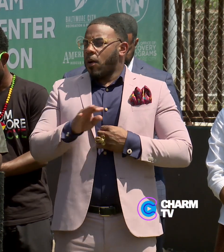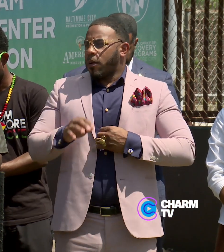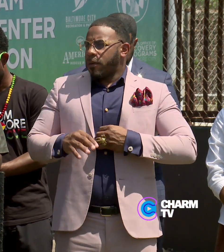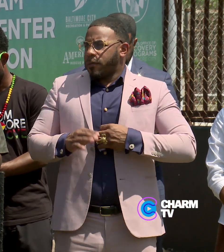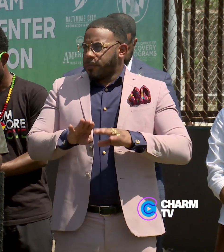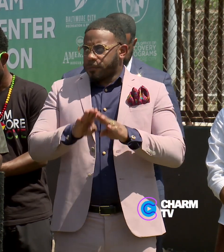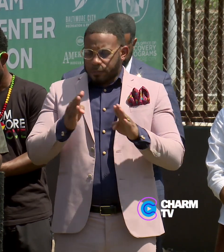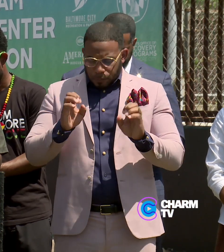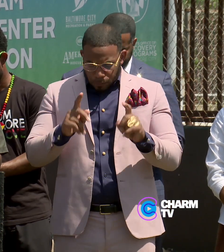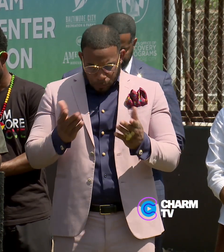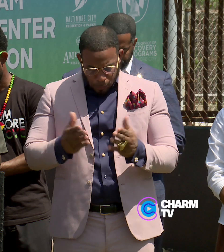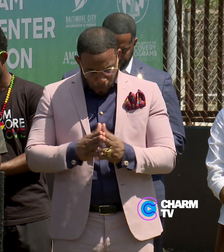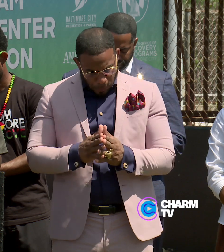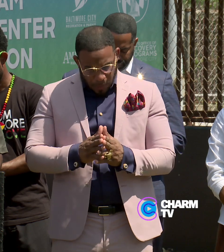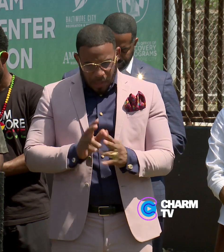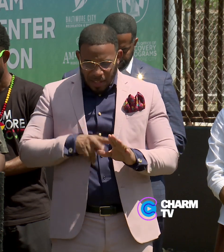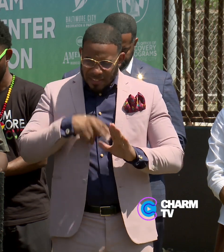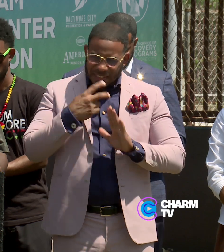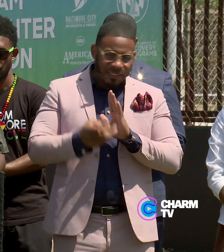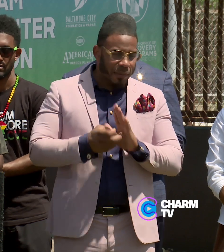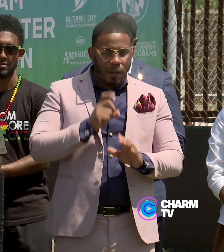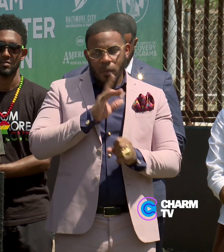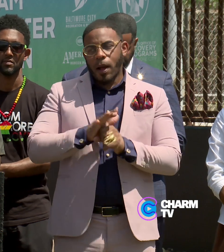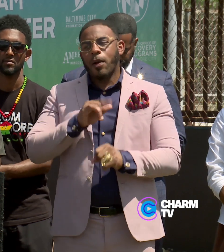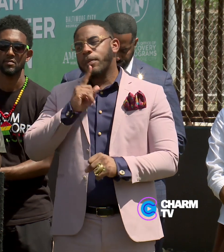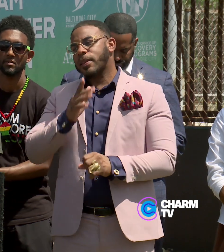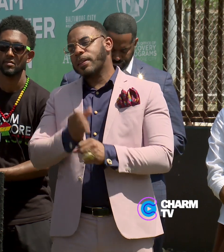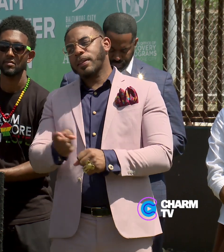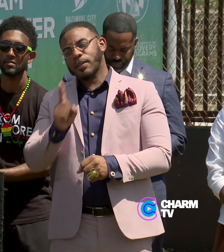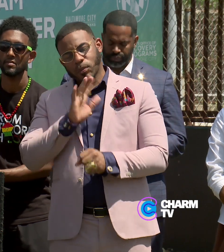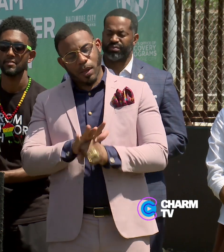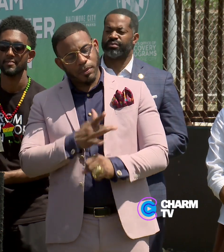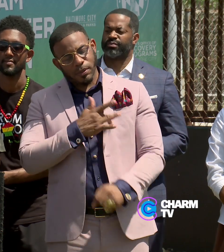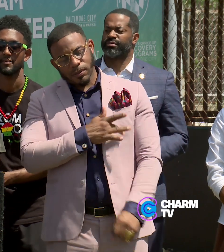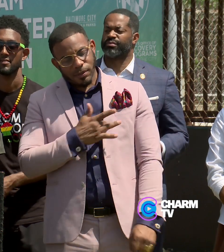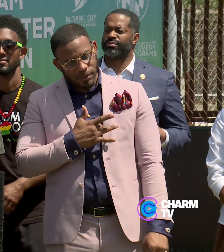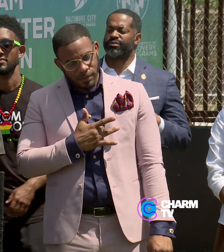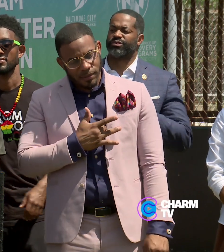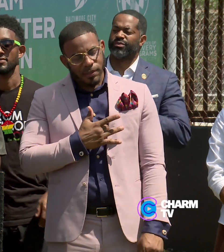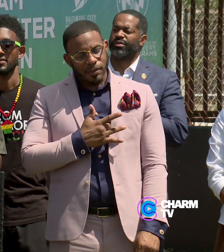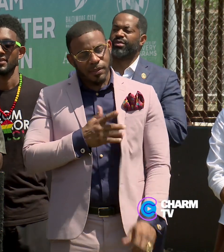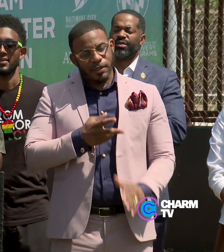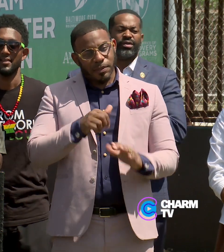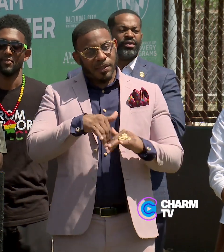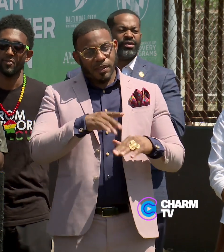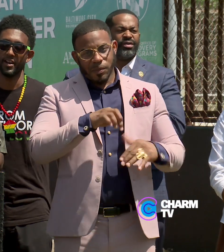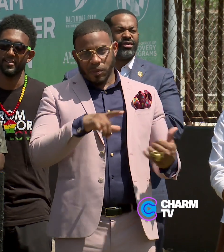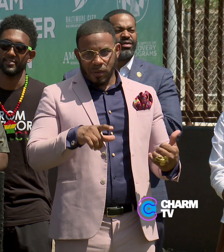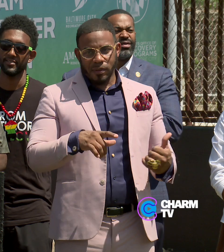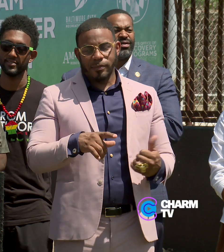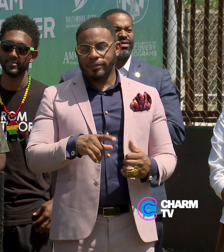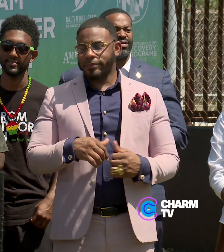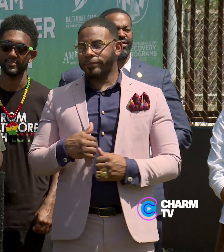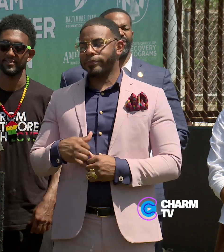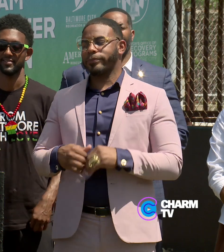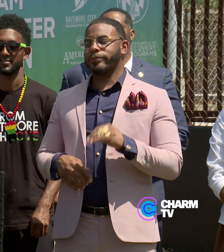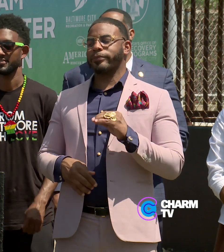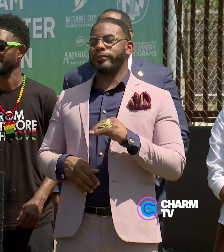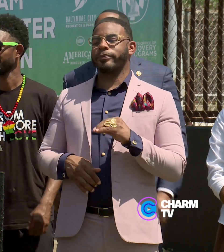the doors here and jumping in, Mayor. I promise you I will be there next year when we jump into this pool, as well